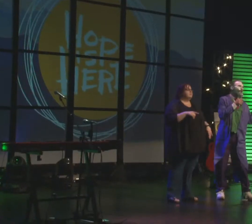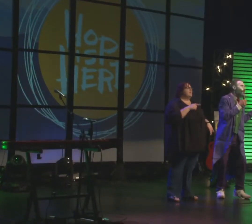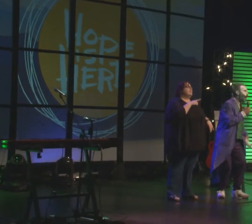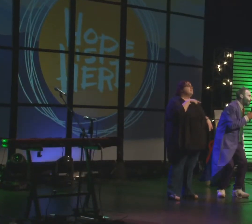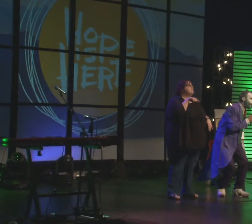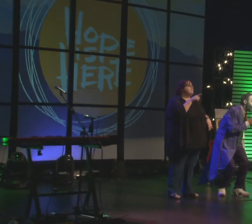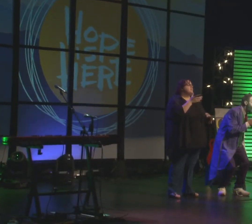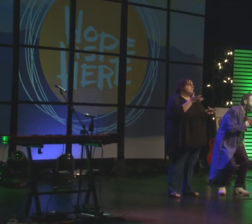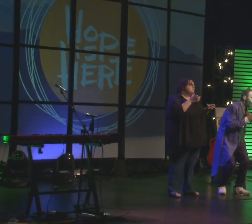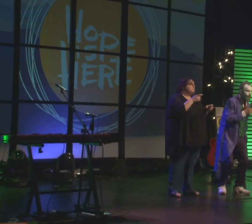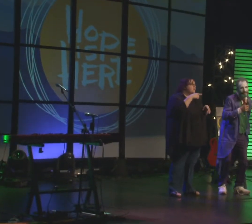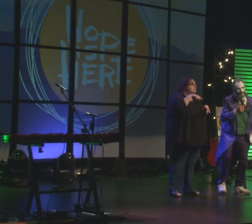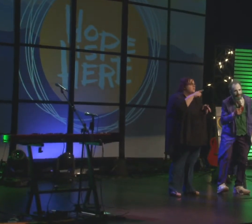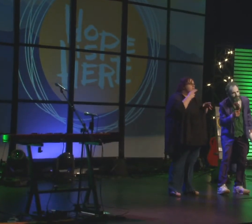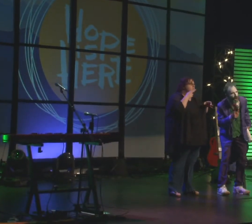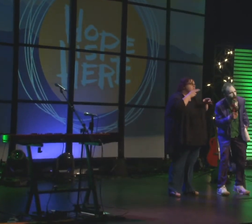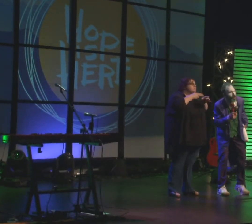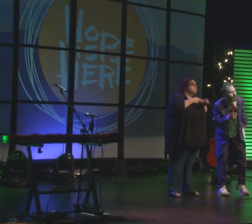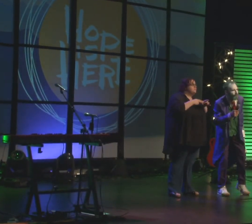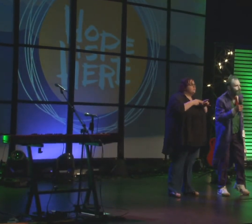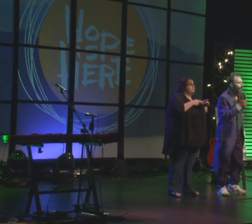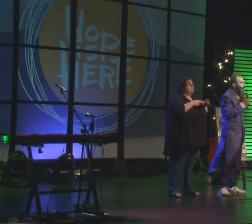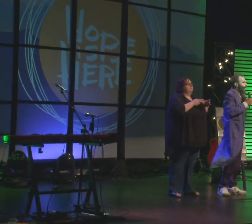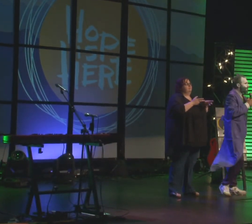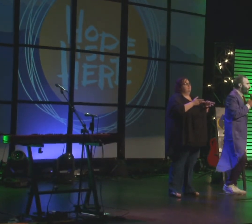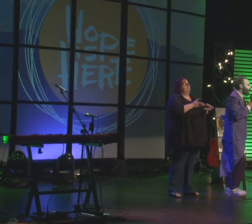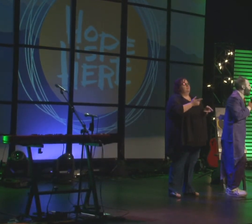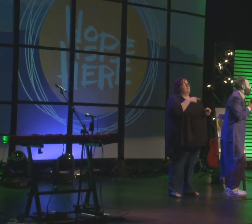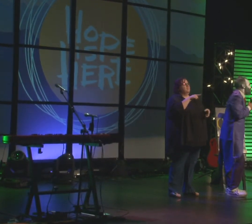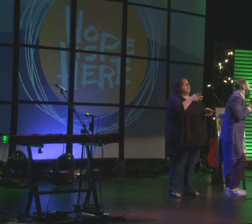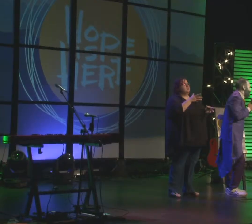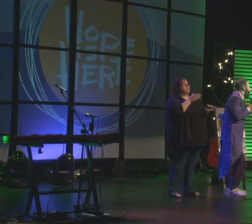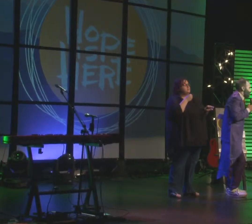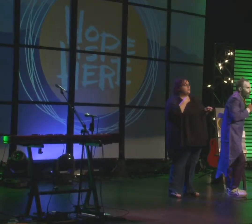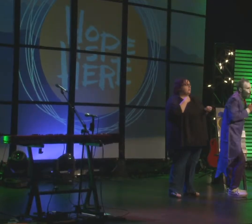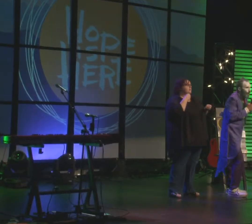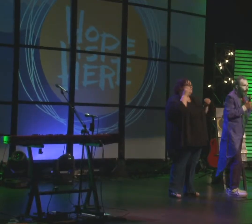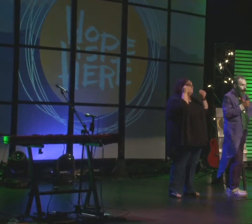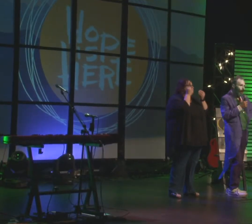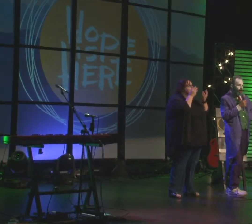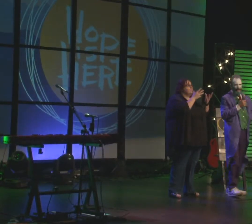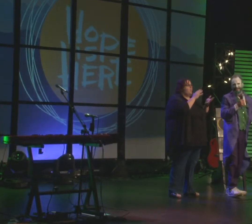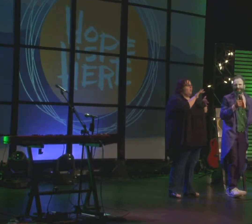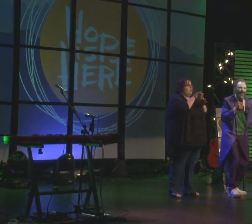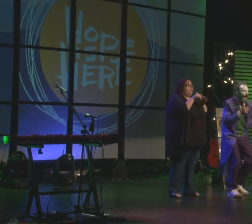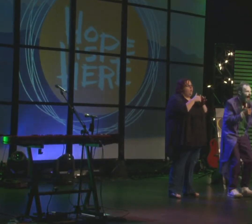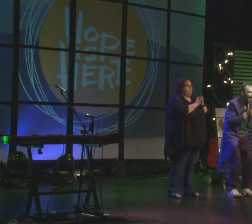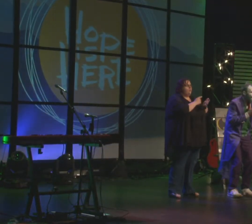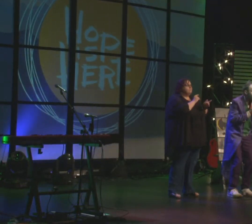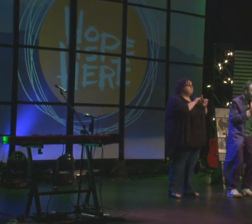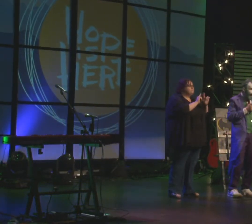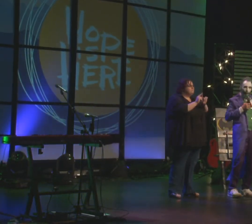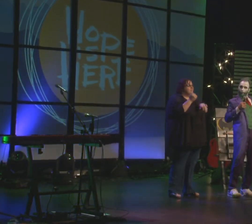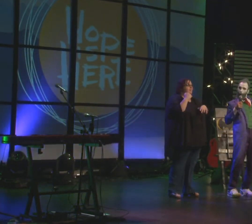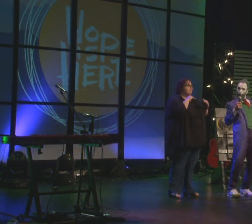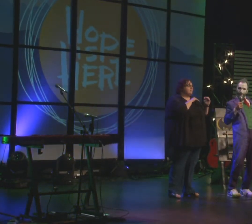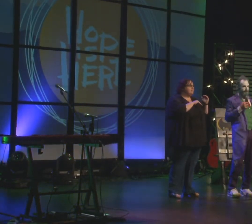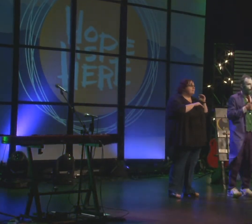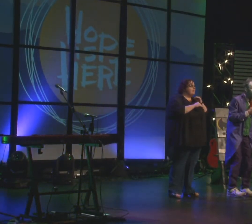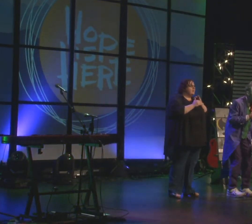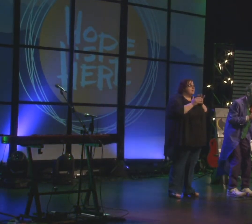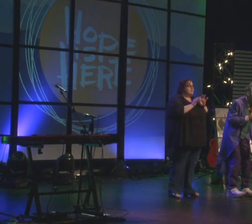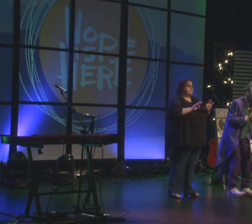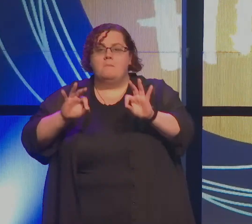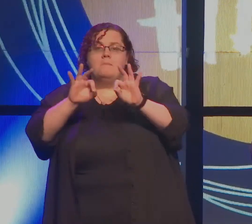They're gonna want you to get involved. They're gonna feed you all kinds of lies about how